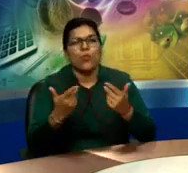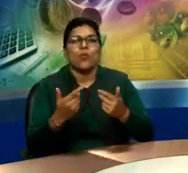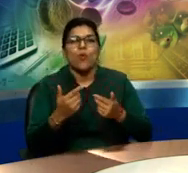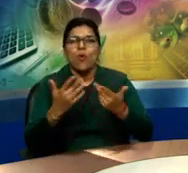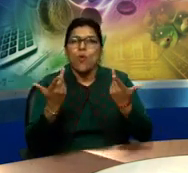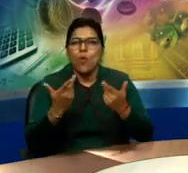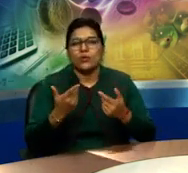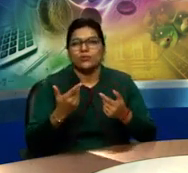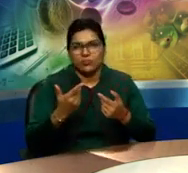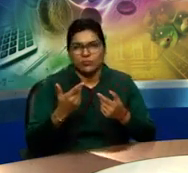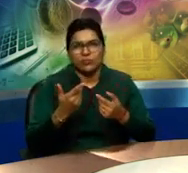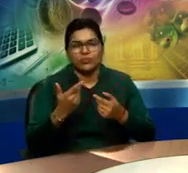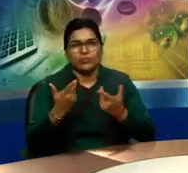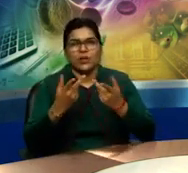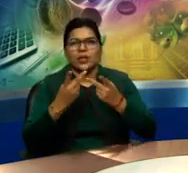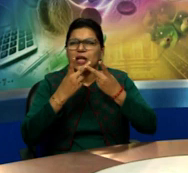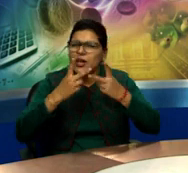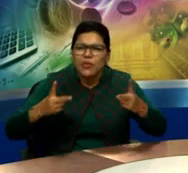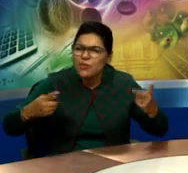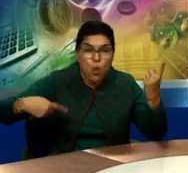is fixing the problem.